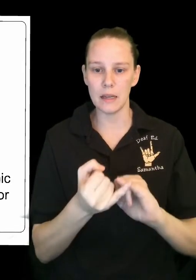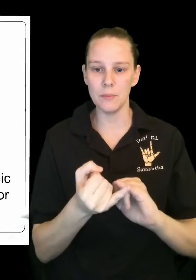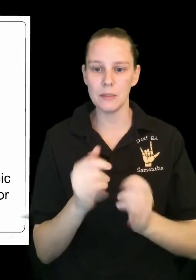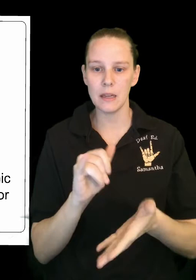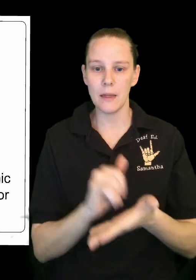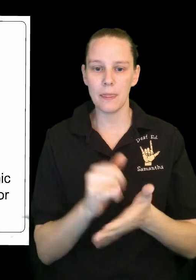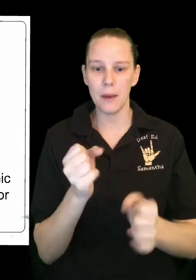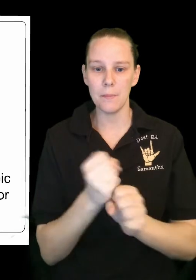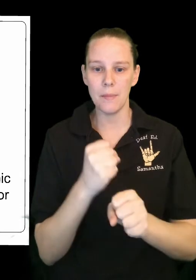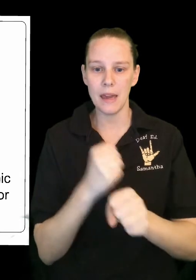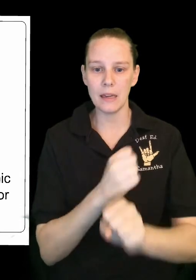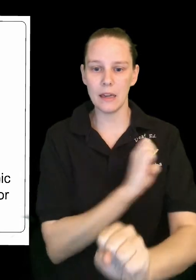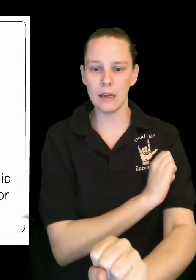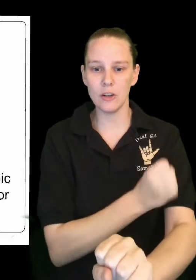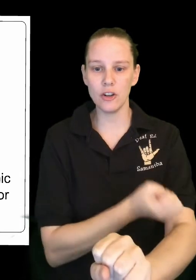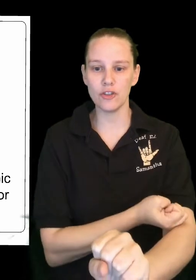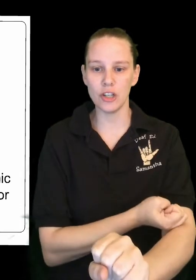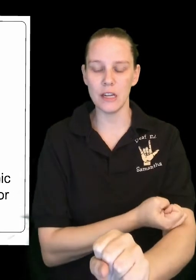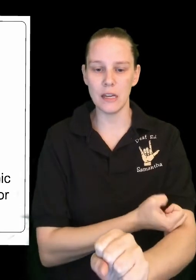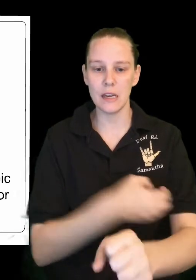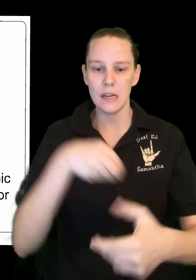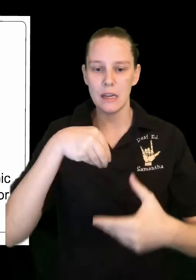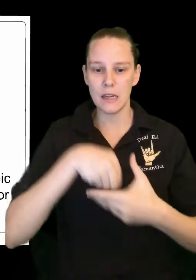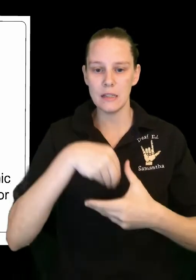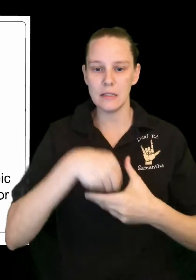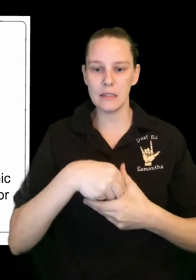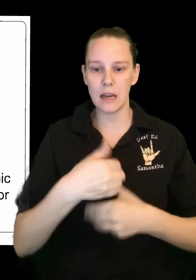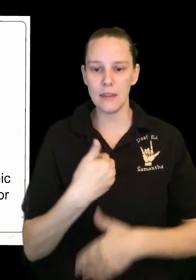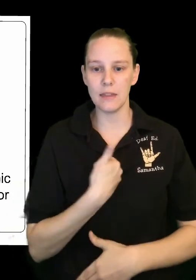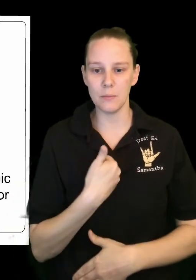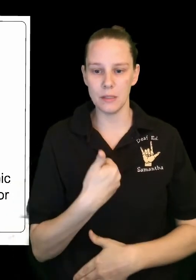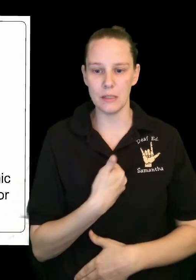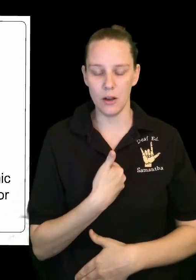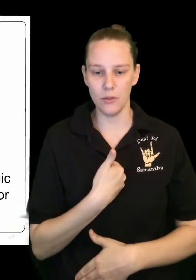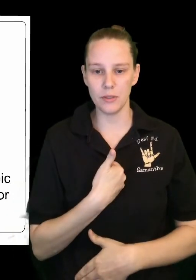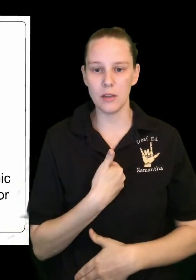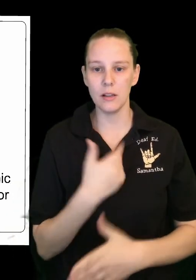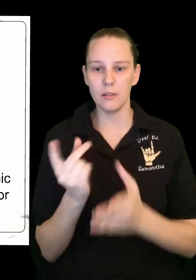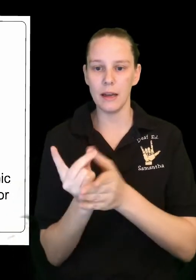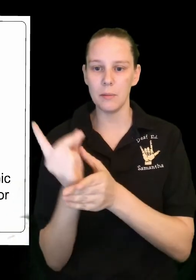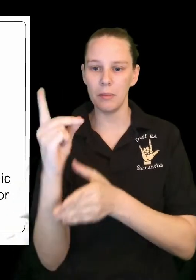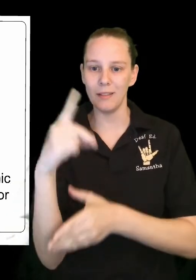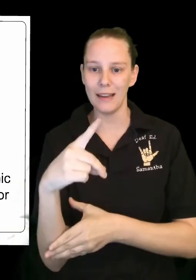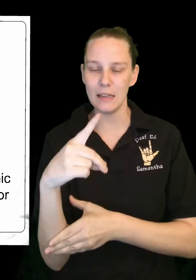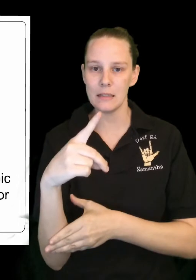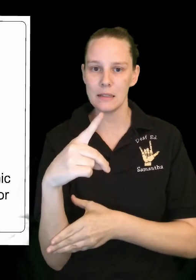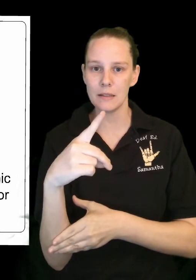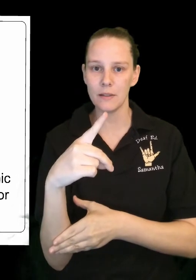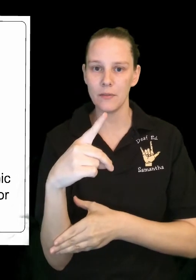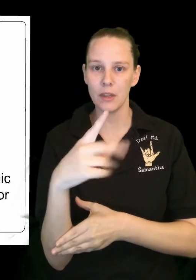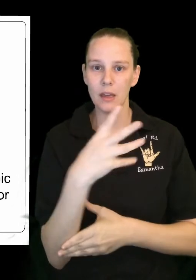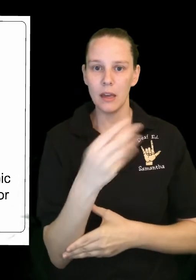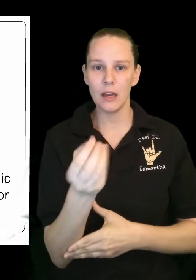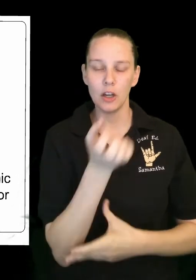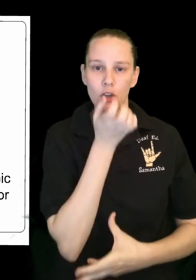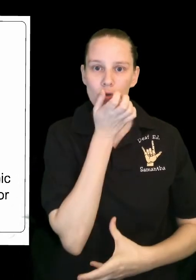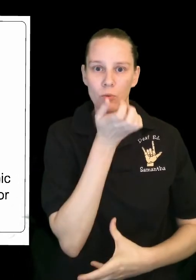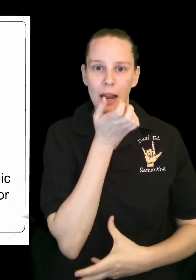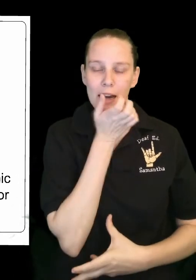organisms that make energy inside themselves, like plants,